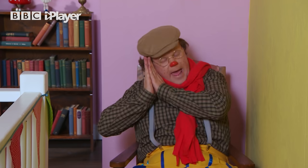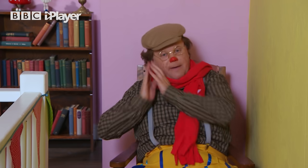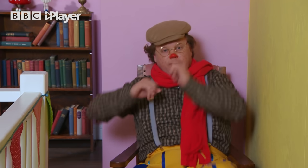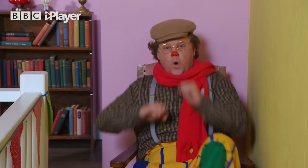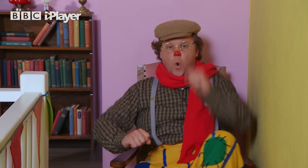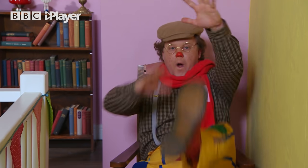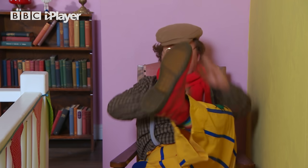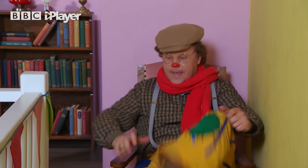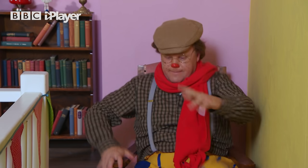nap. Oh,